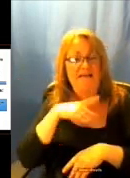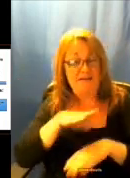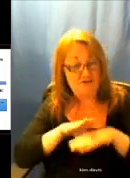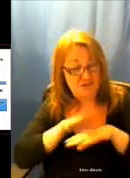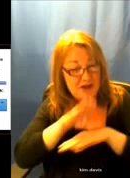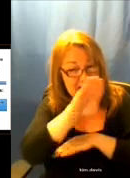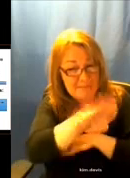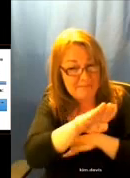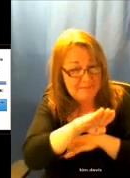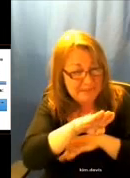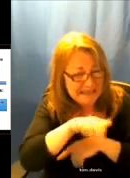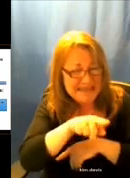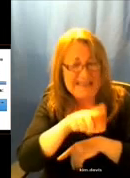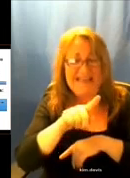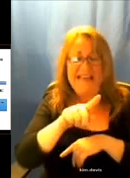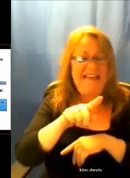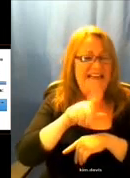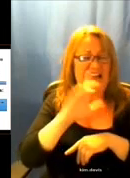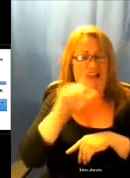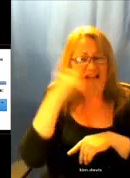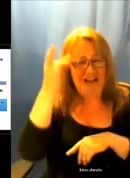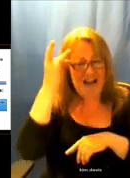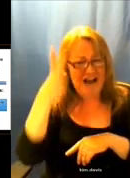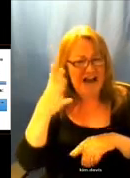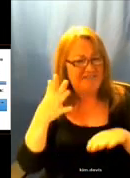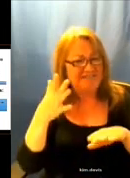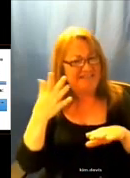walk up steps,